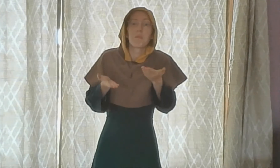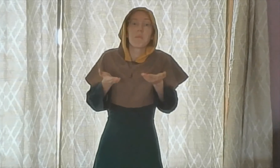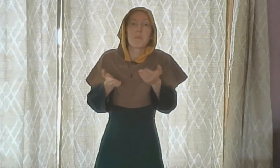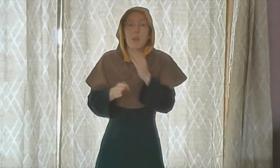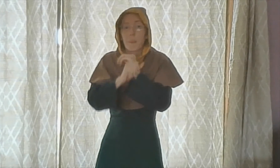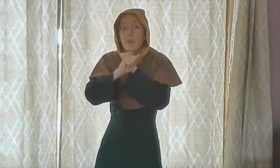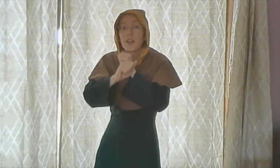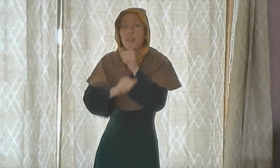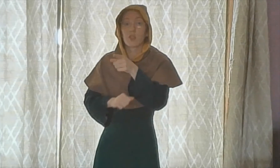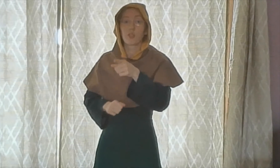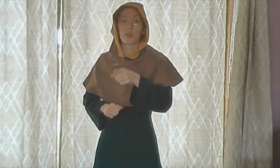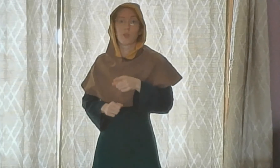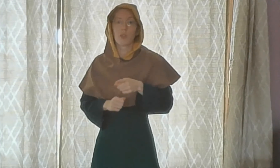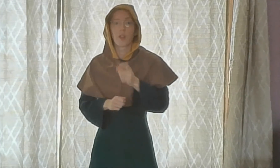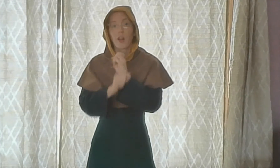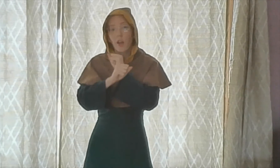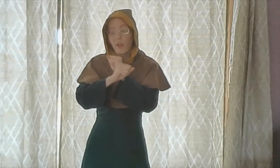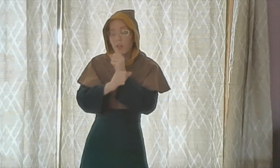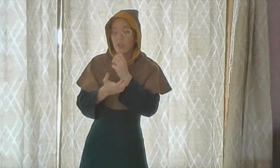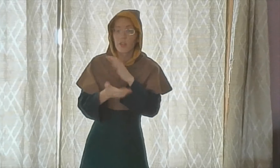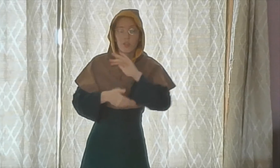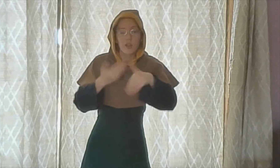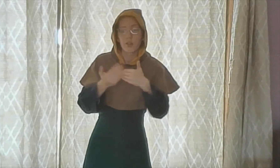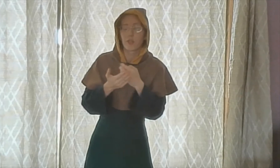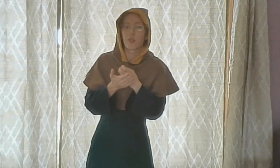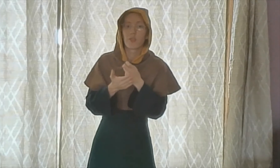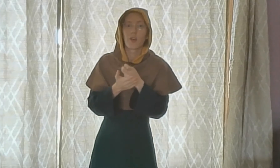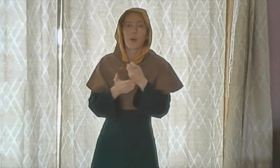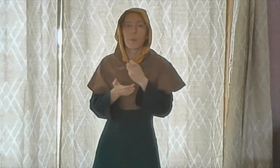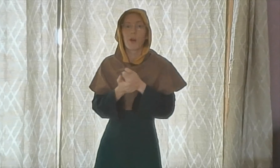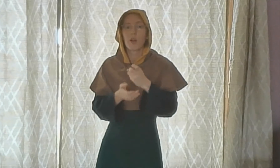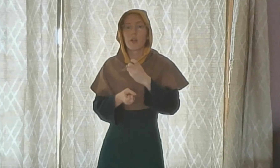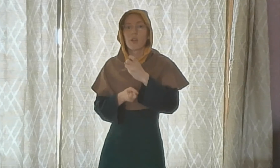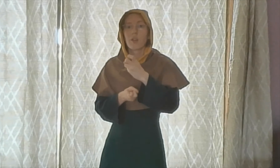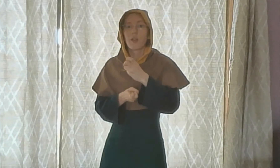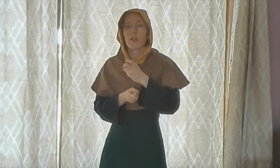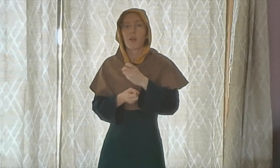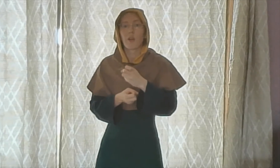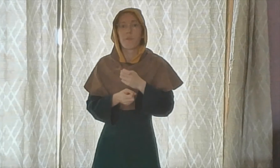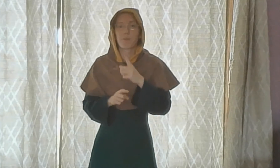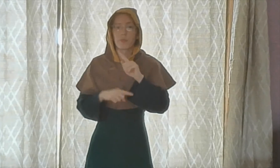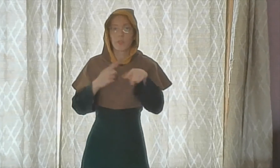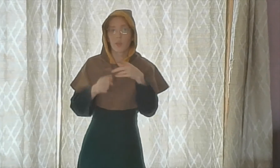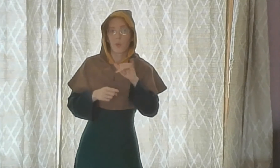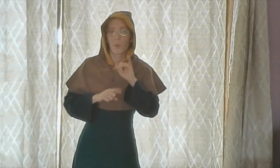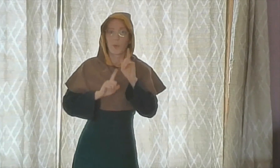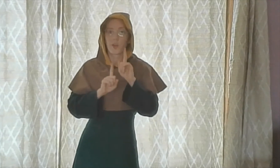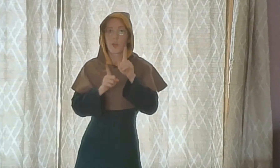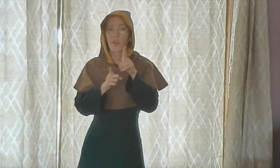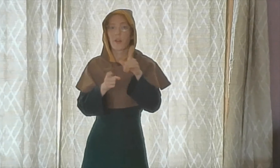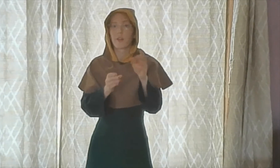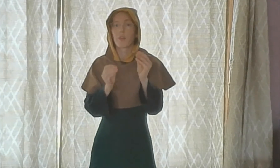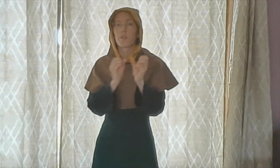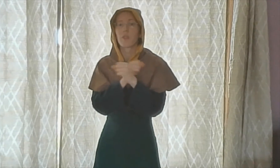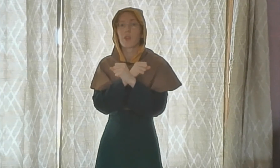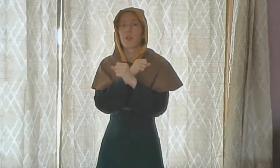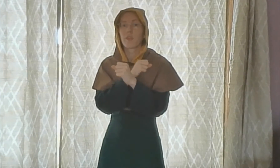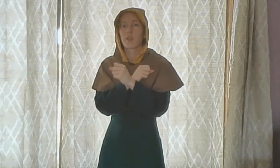to protect you. I would keep you from all harm. Each time I step upon